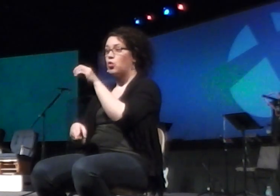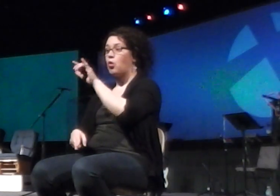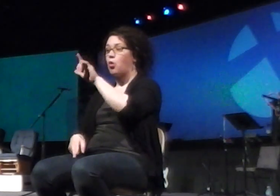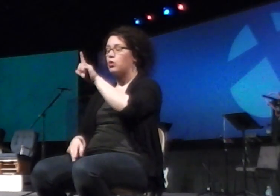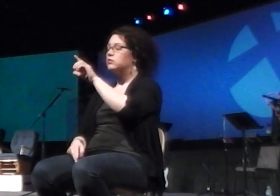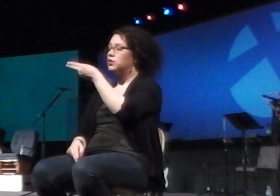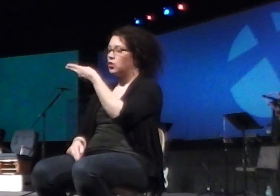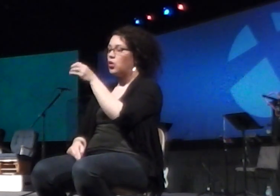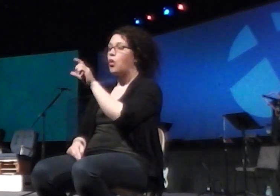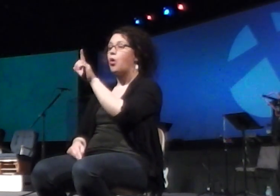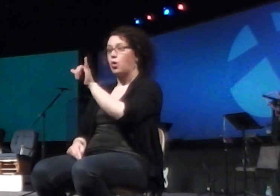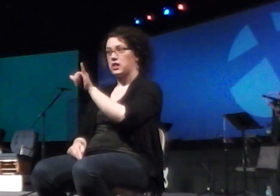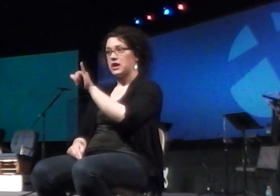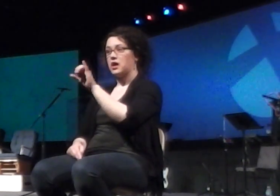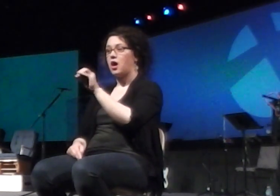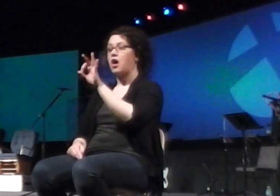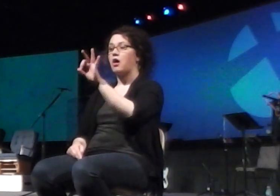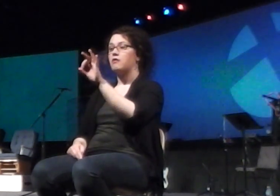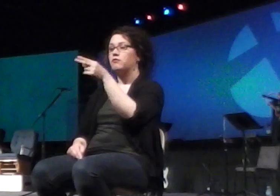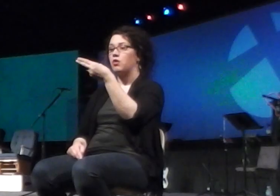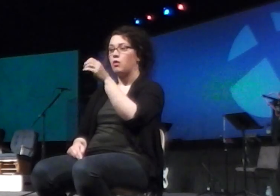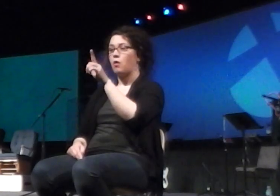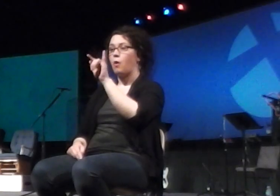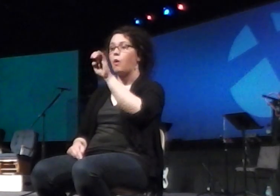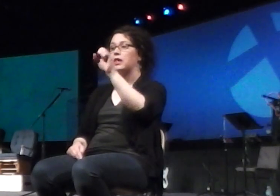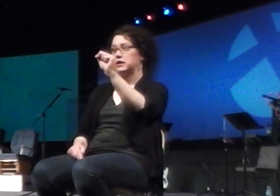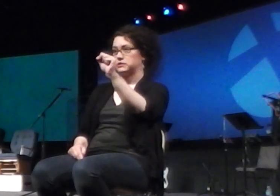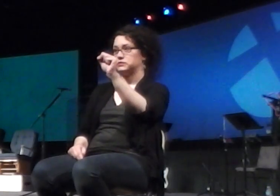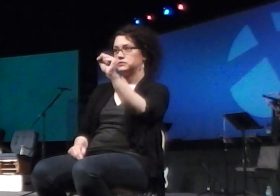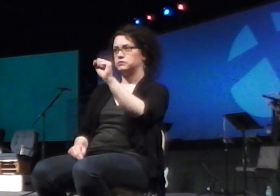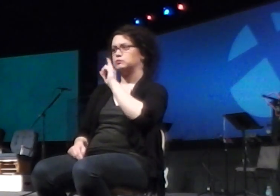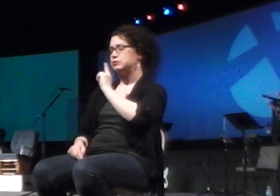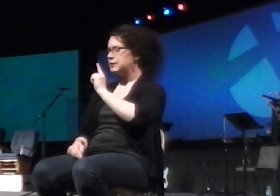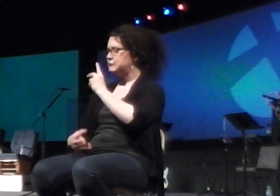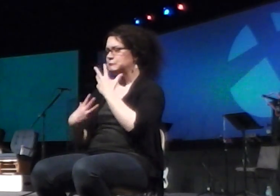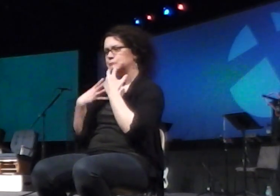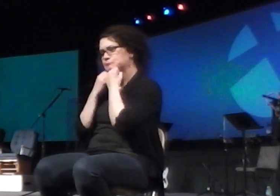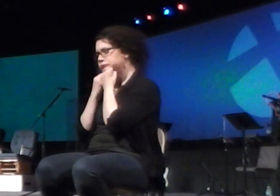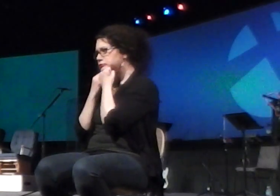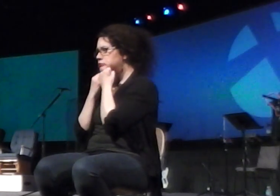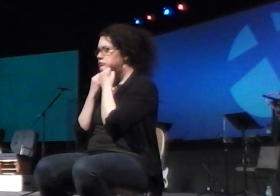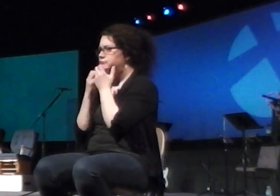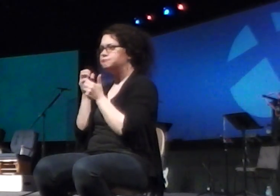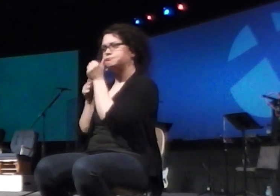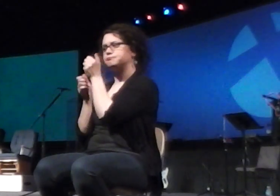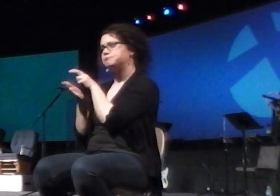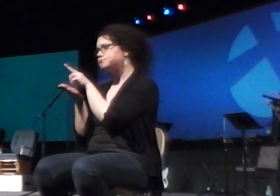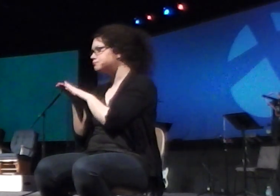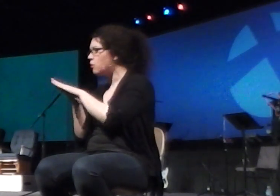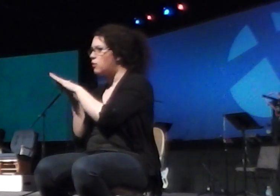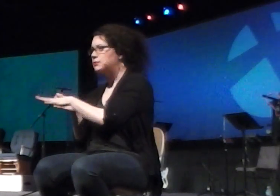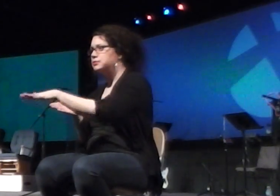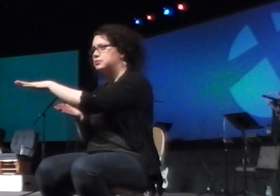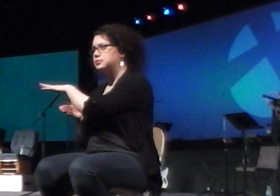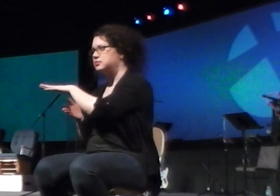It was the most sacred spot at the inner court of the temple. And inside of it was where the Ark of the Covenant was. And that's where, at this point in